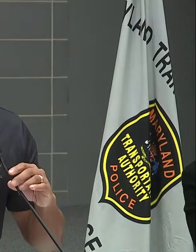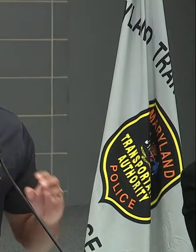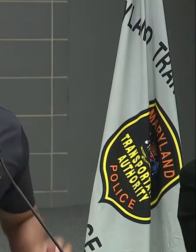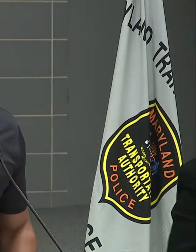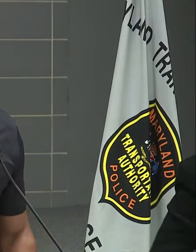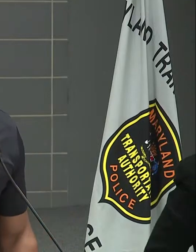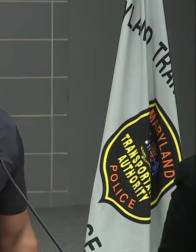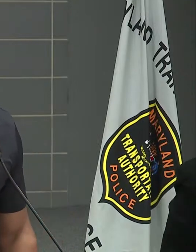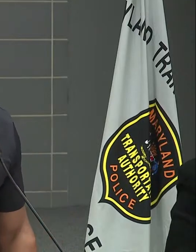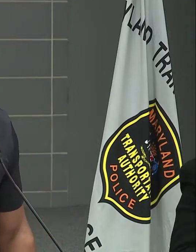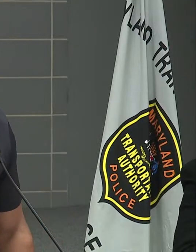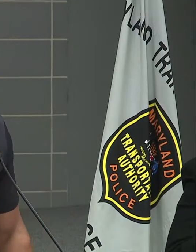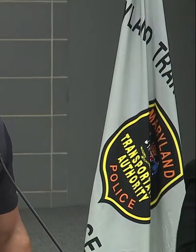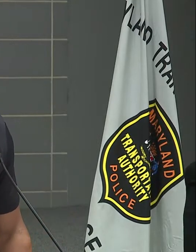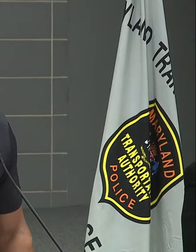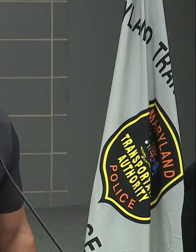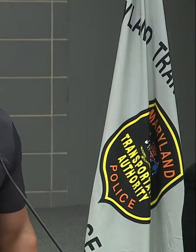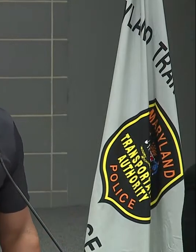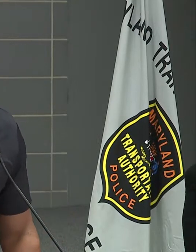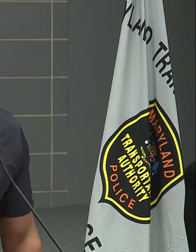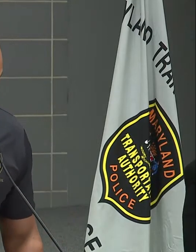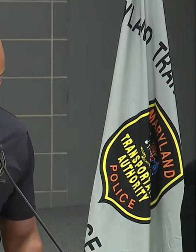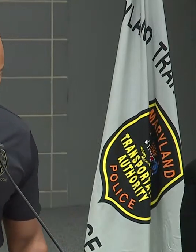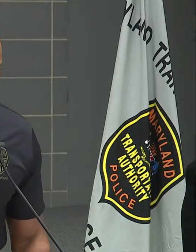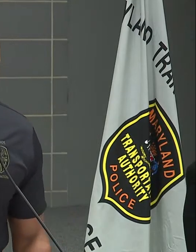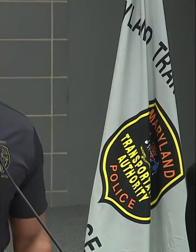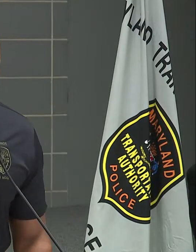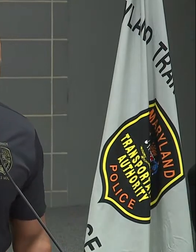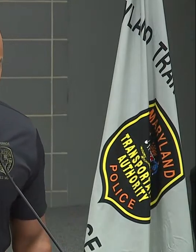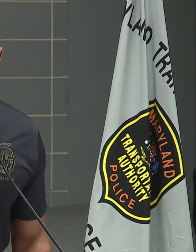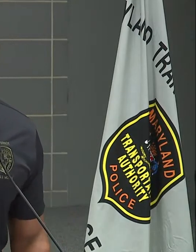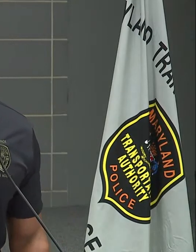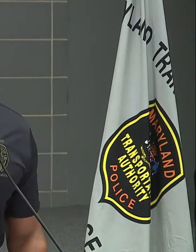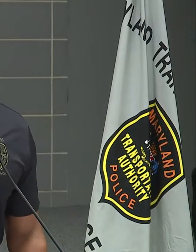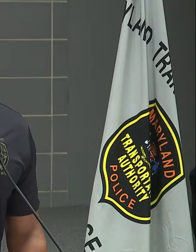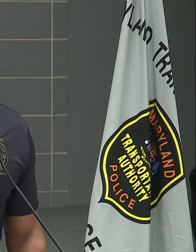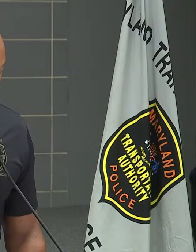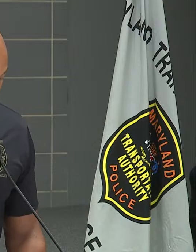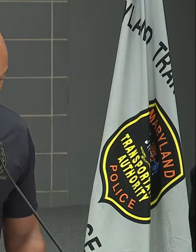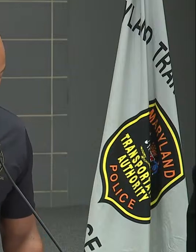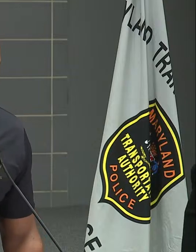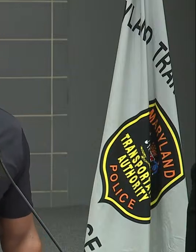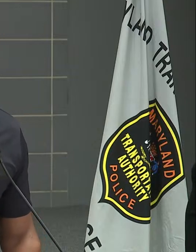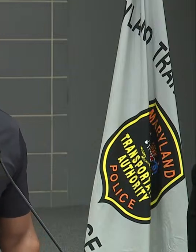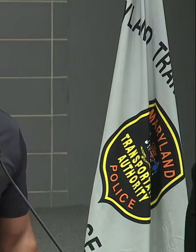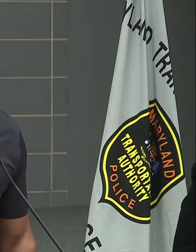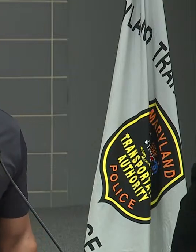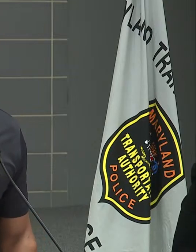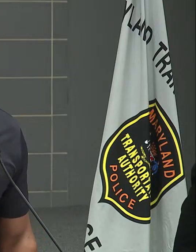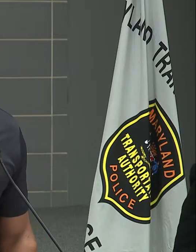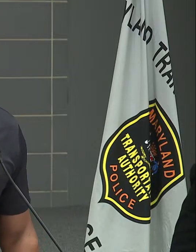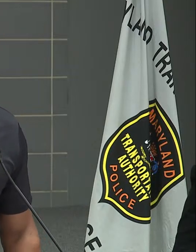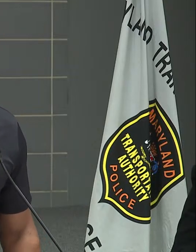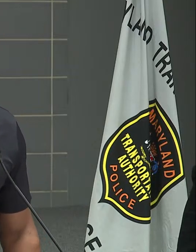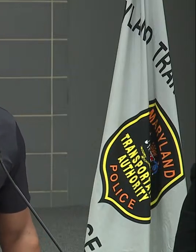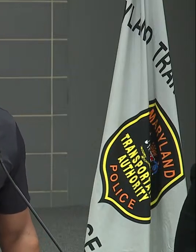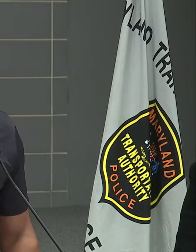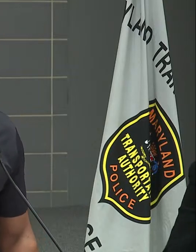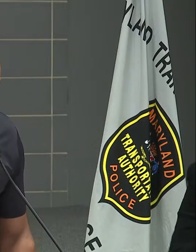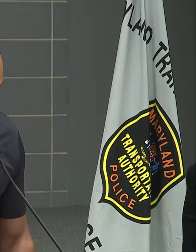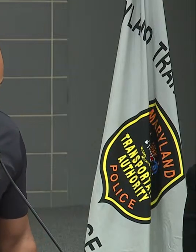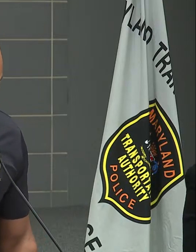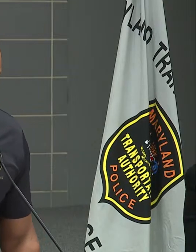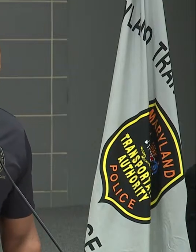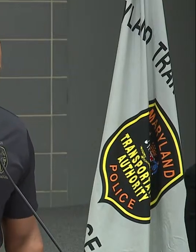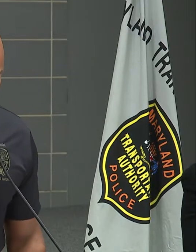Let me start by saying again that we pray for all the victims of the Key Bridge collapse and also all their families. The